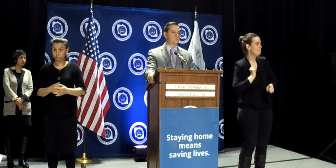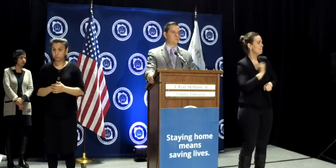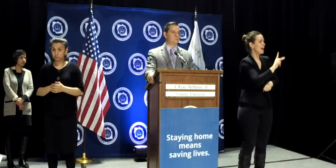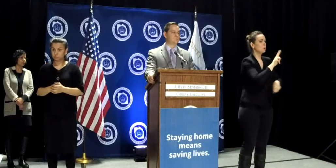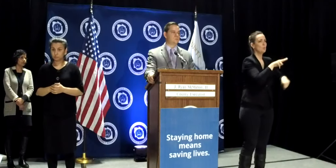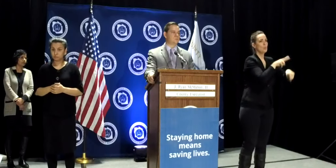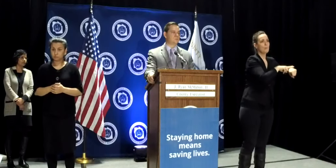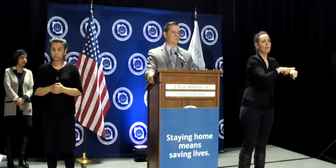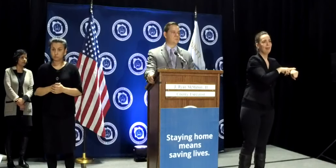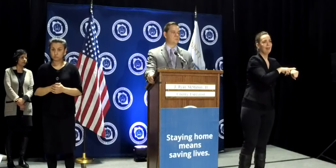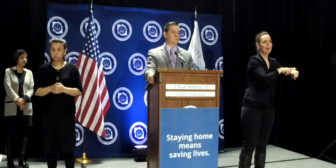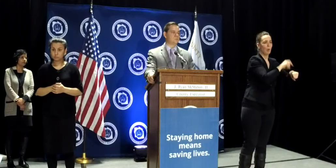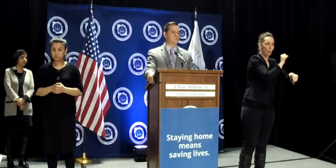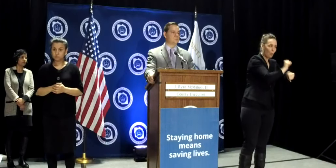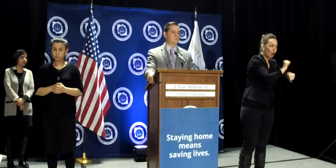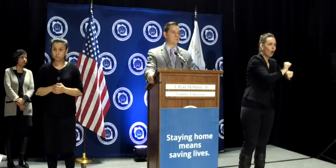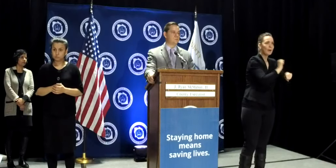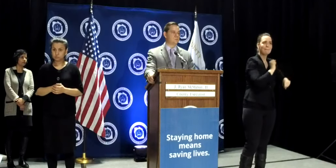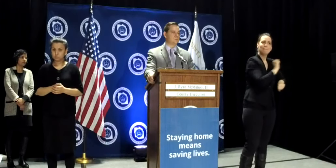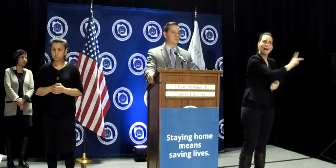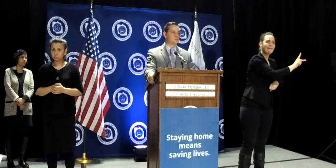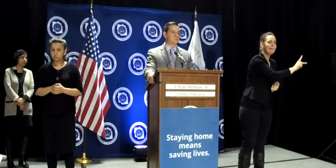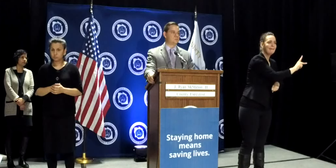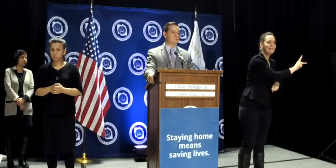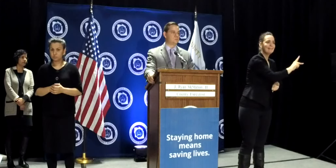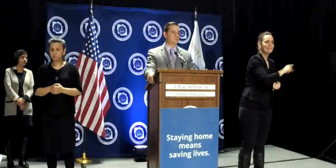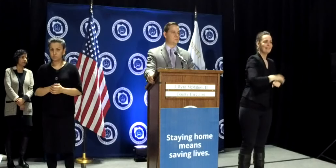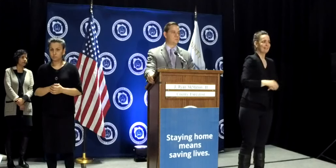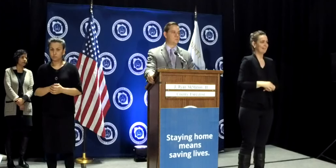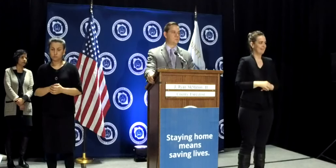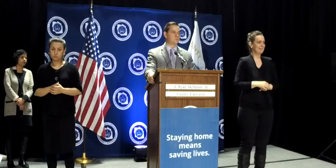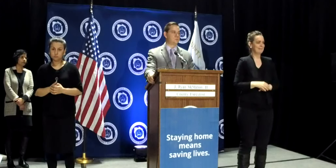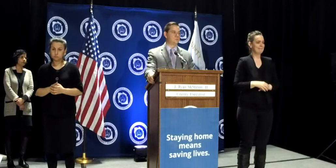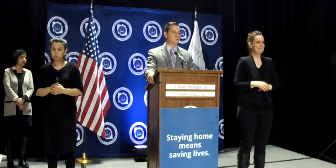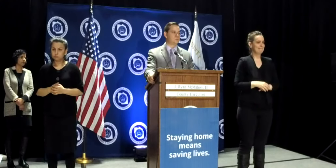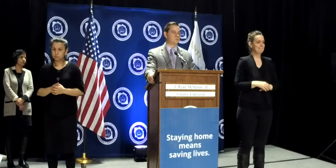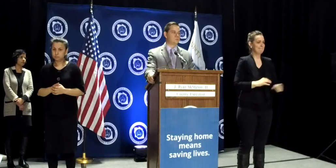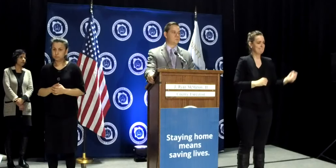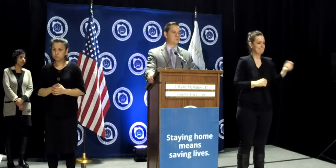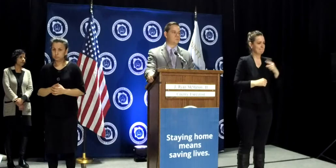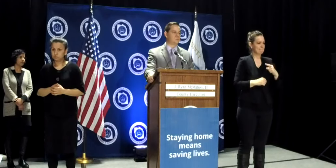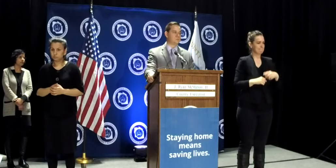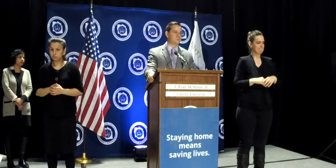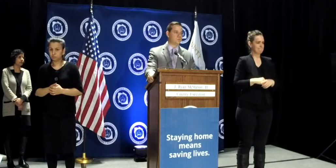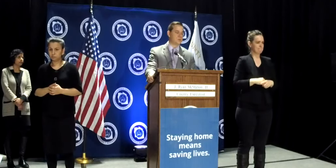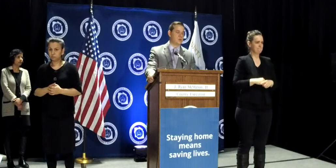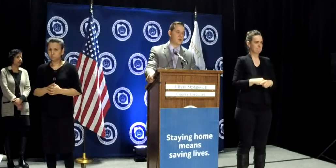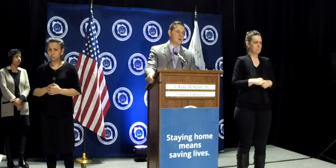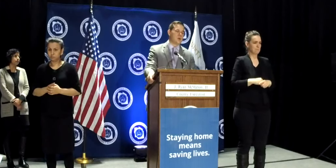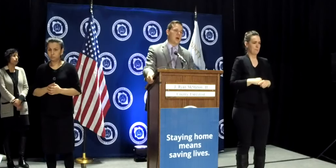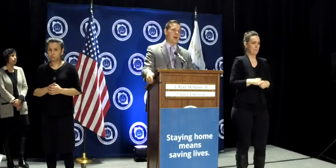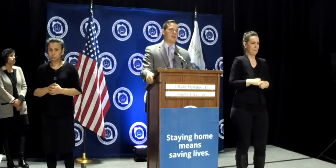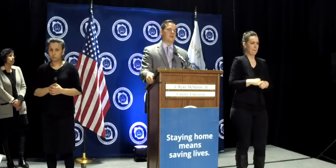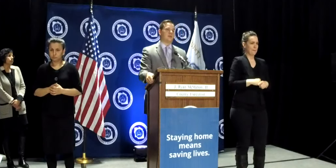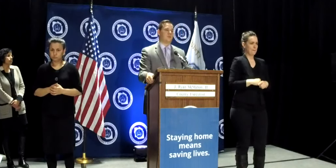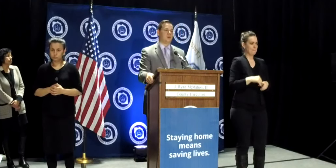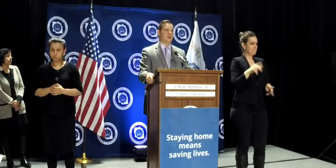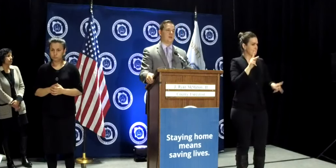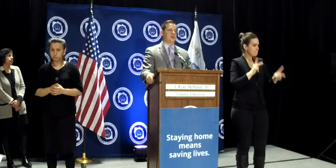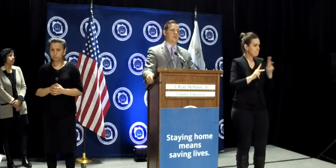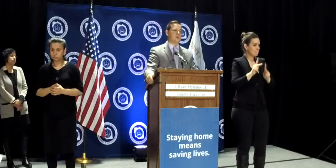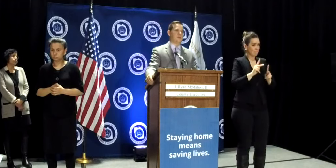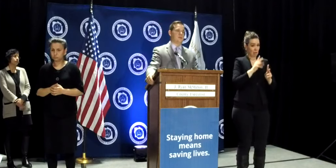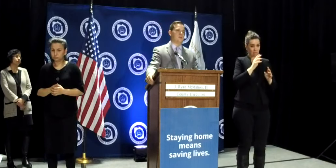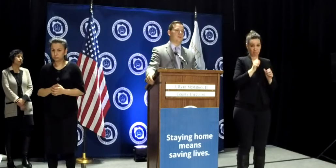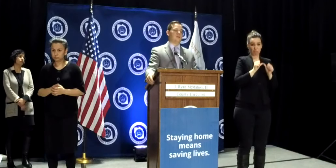at which, if we're not improving, you'll consider making these voluntary shelter-in-place orders mandatory? I think if